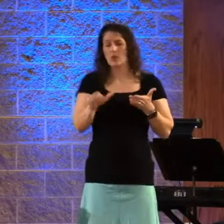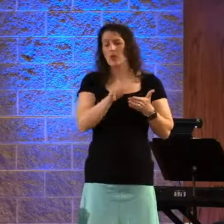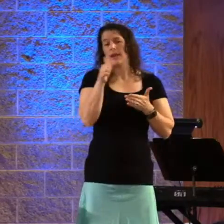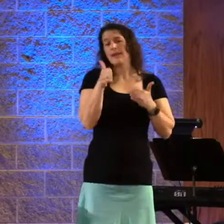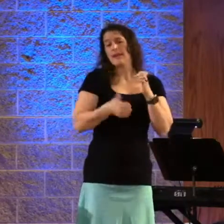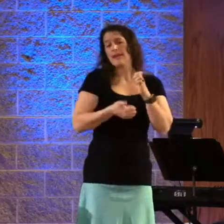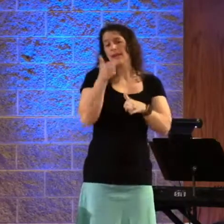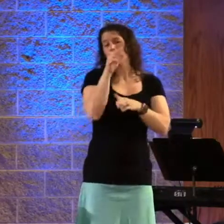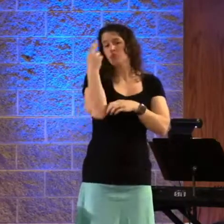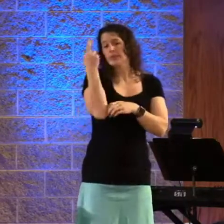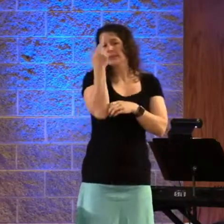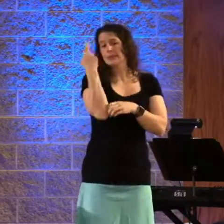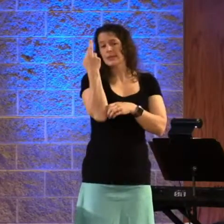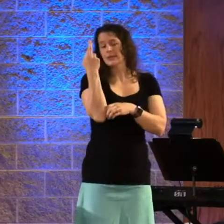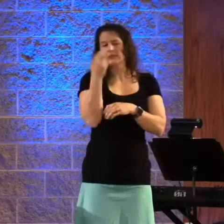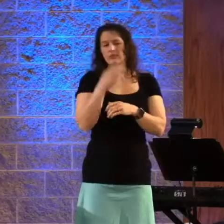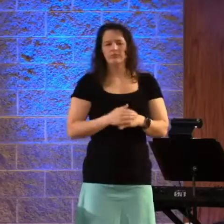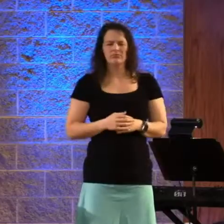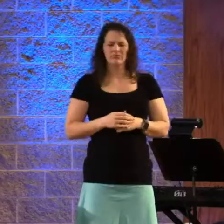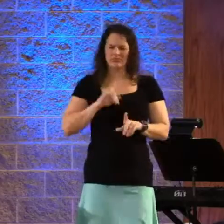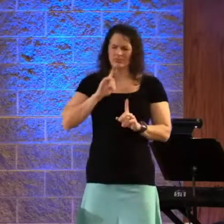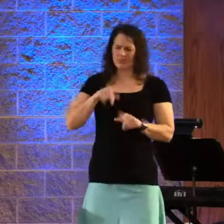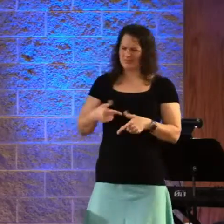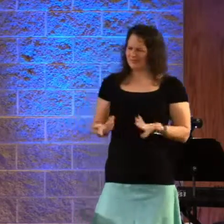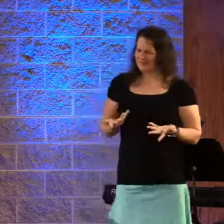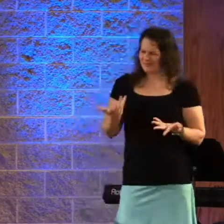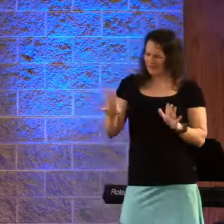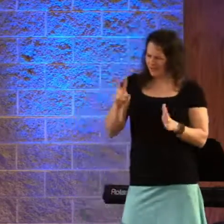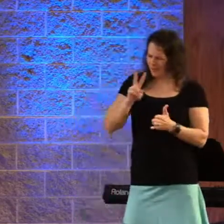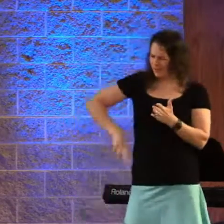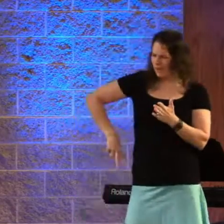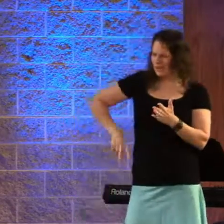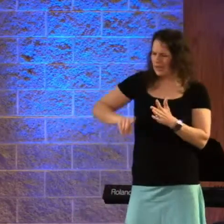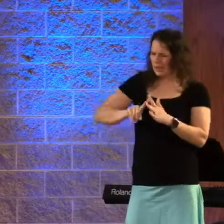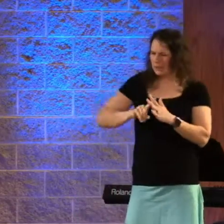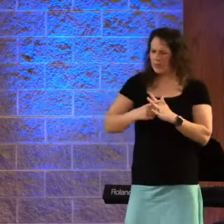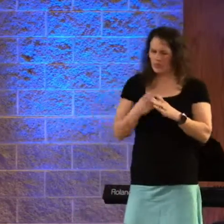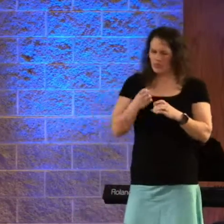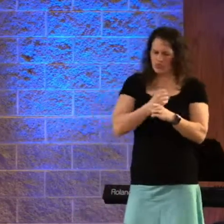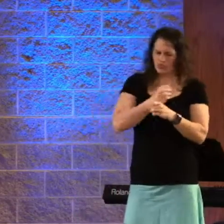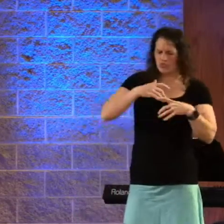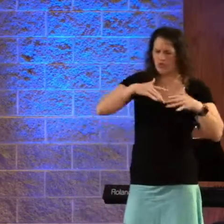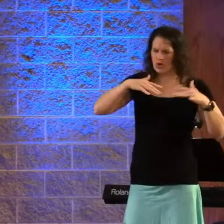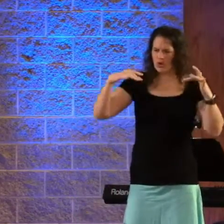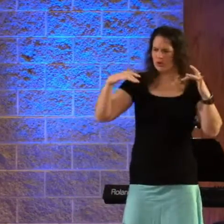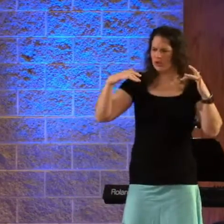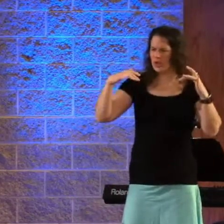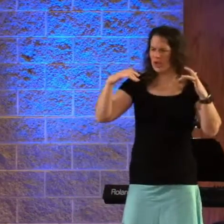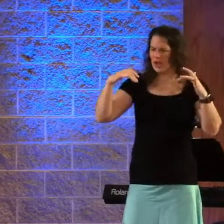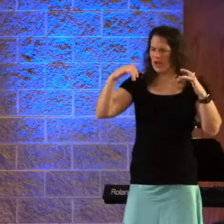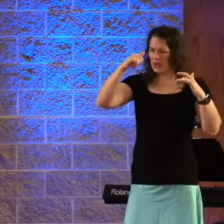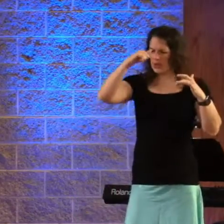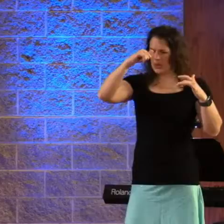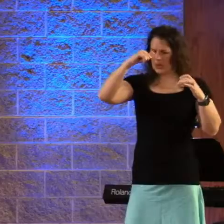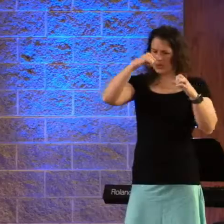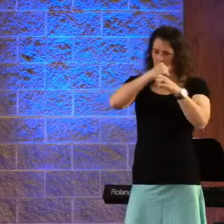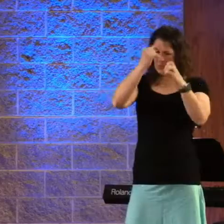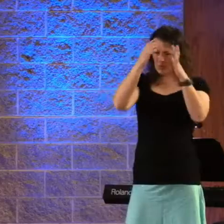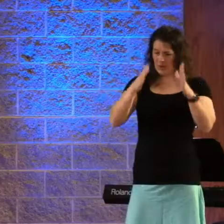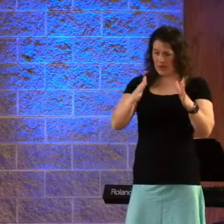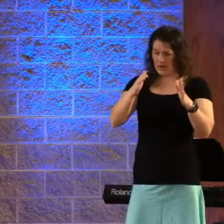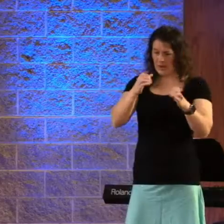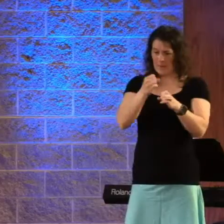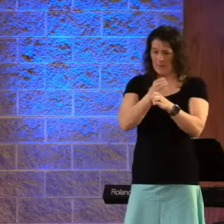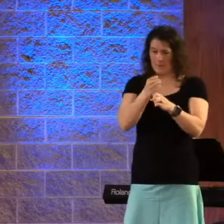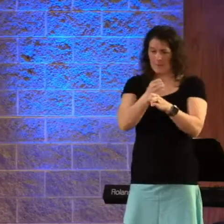Haven't you read, he replied, that at the beginning of creation, the Creator made them male and female? And he said, for this